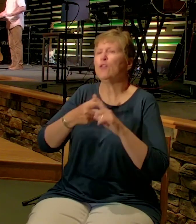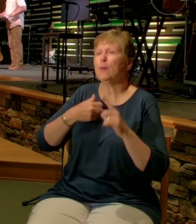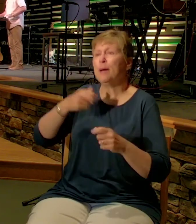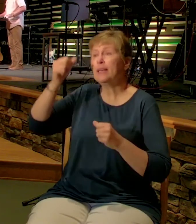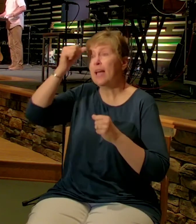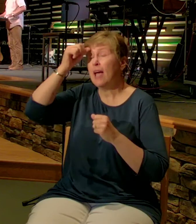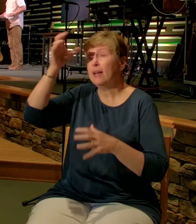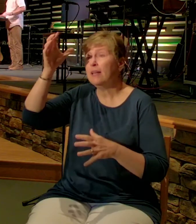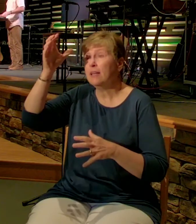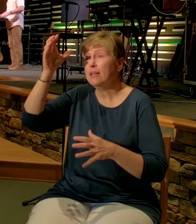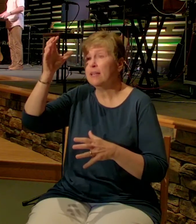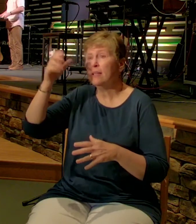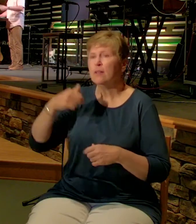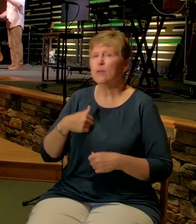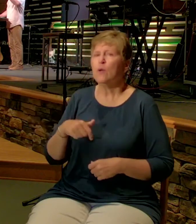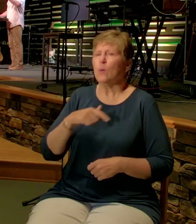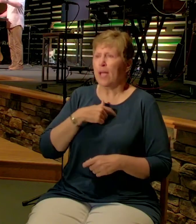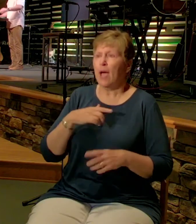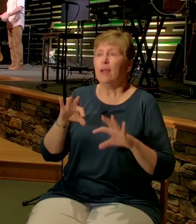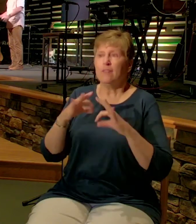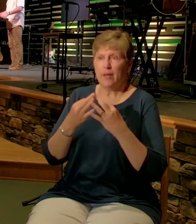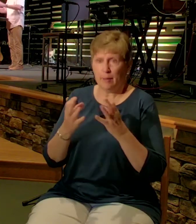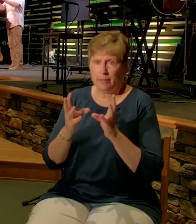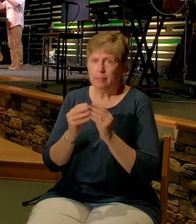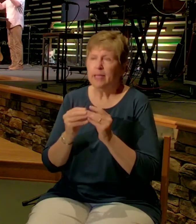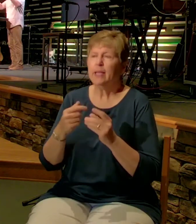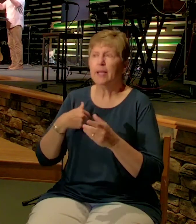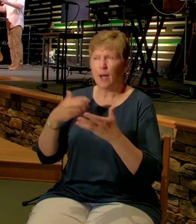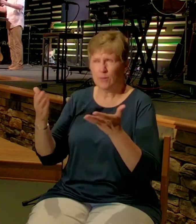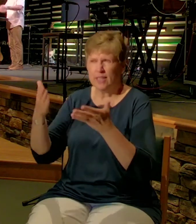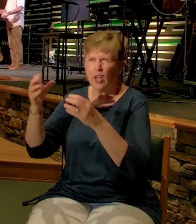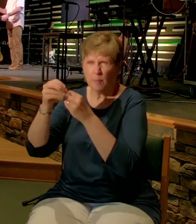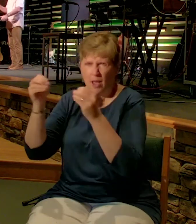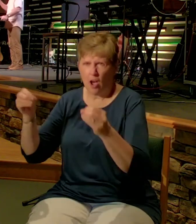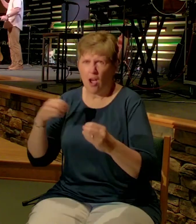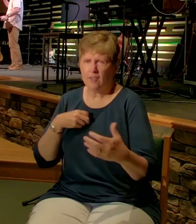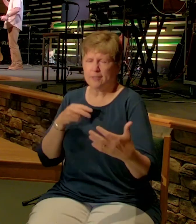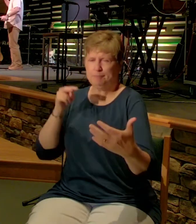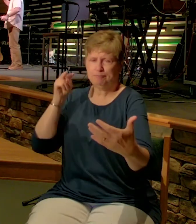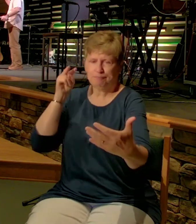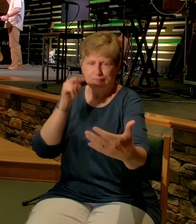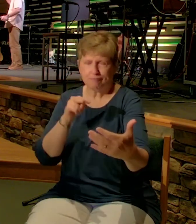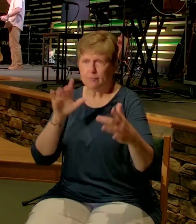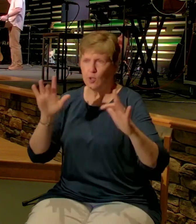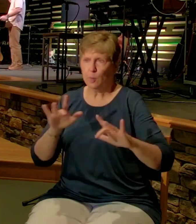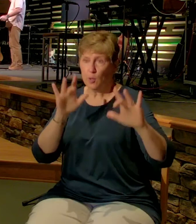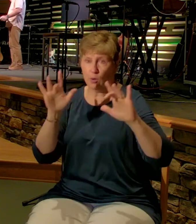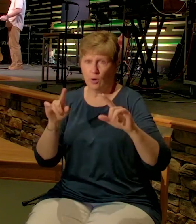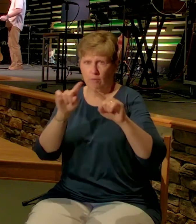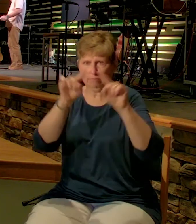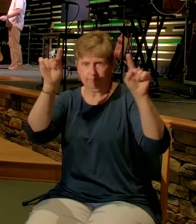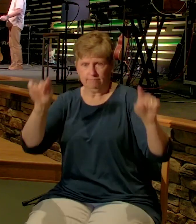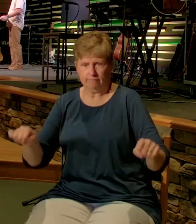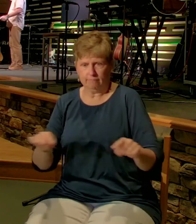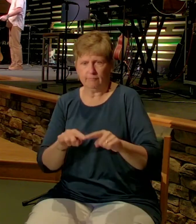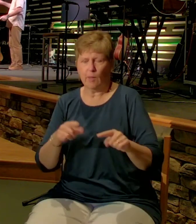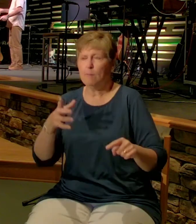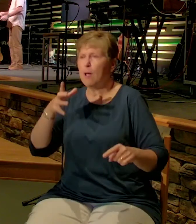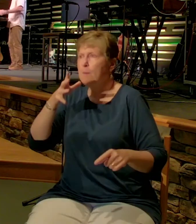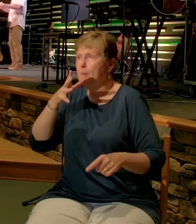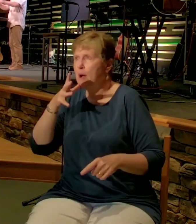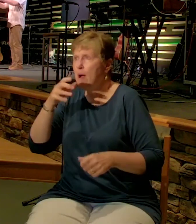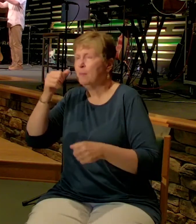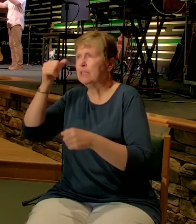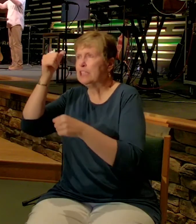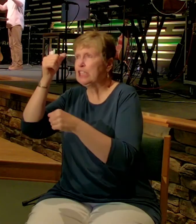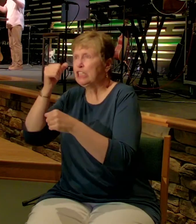We had a family meeting. I was here in my office looking at a computer screen. My mom, sister, dad were in Canada